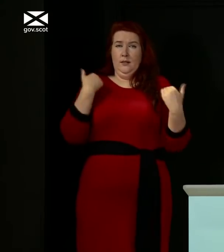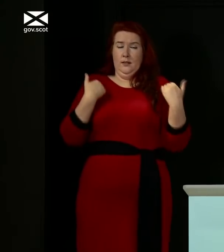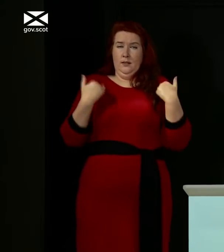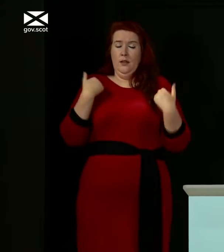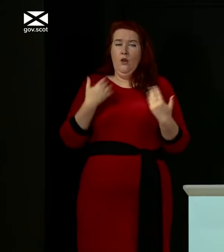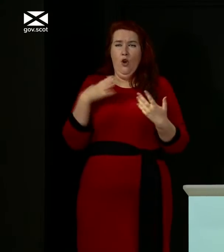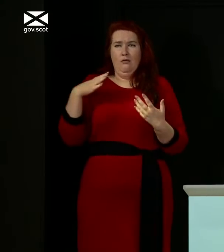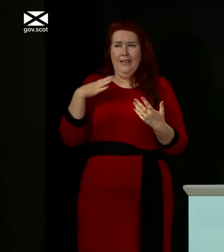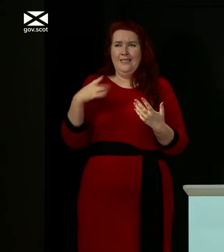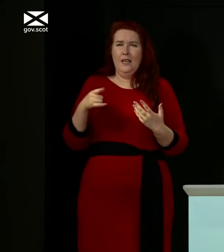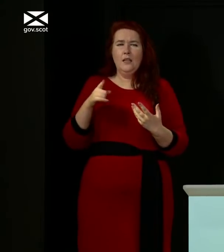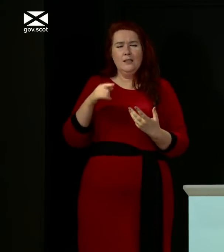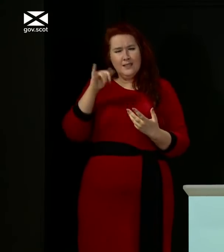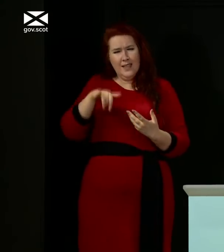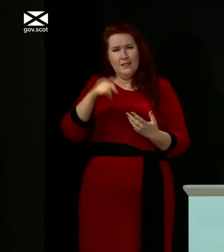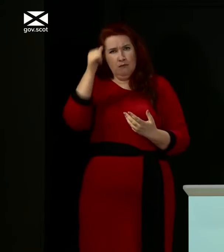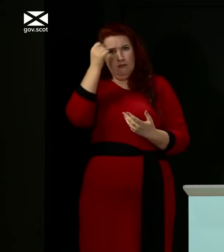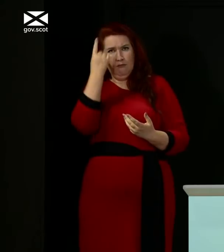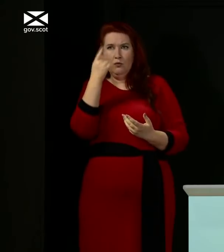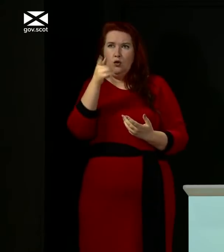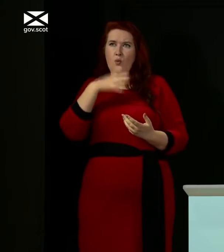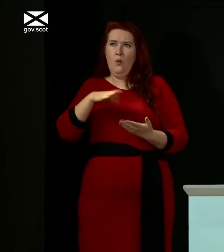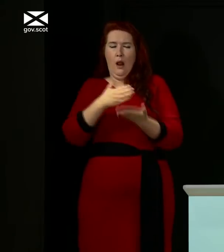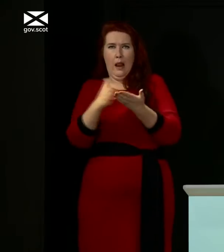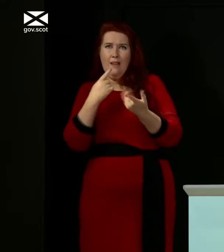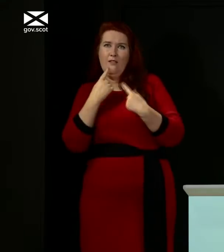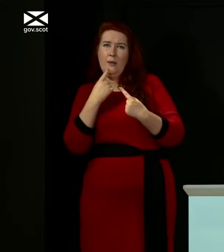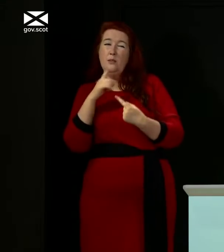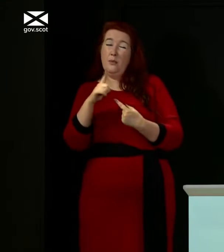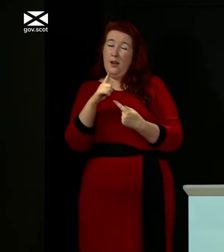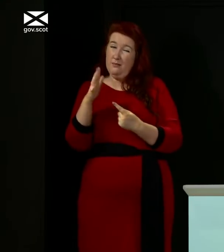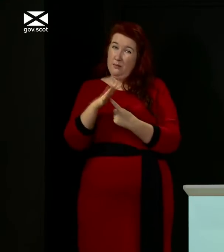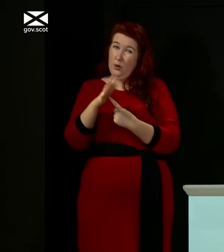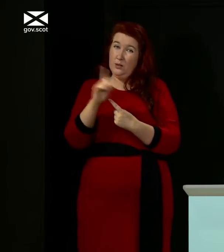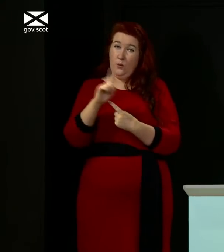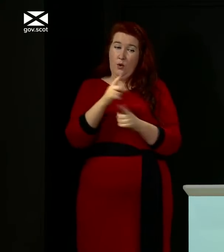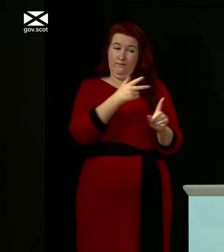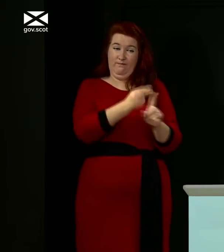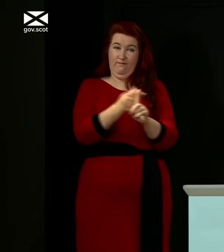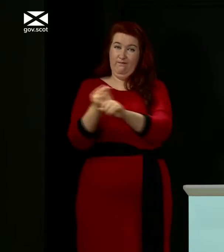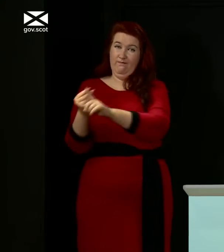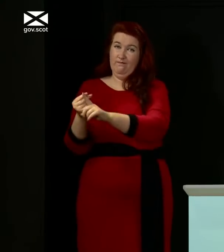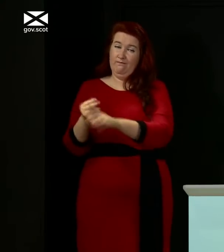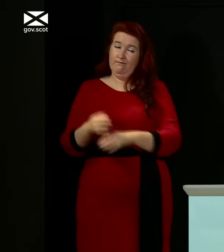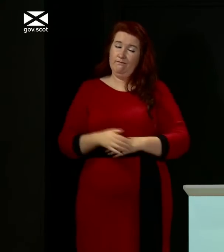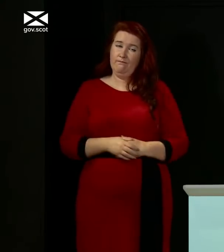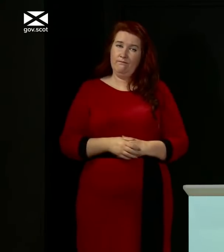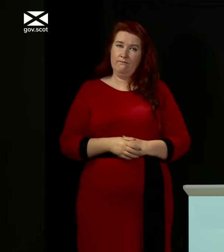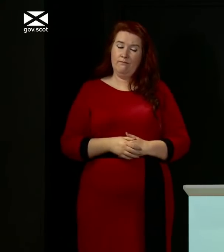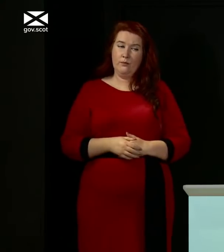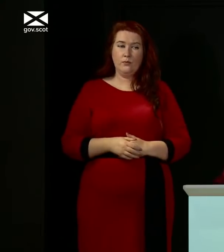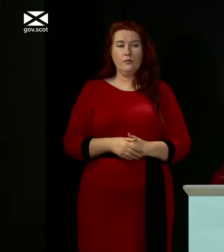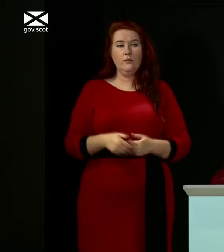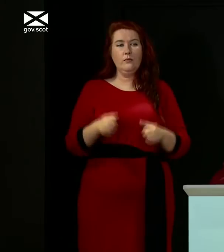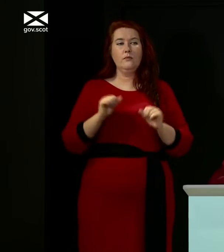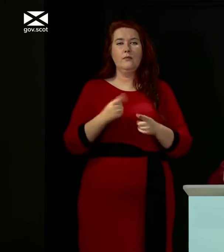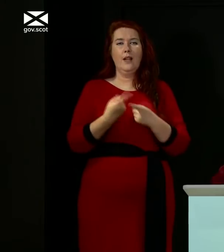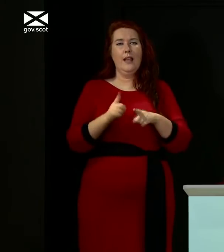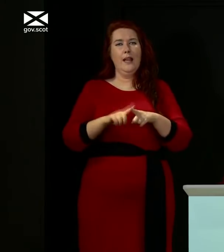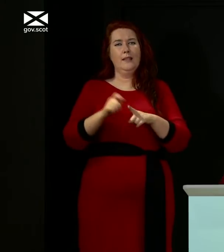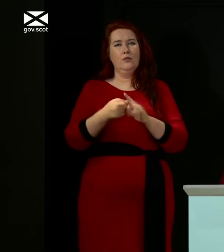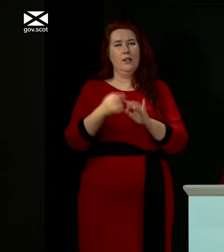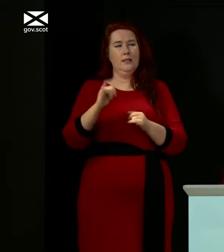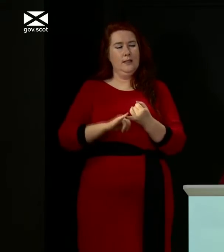we've also got to make sure we allow people to focus on what really matters, which is getting these jags into people's arms. Tom Martin from The